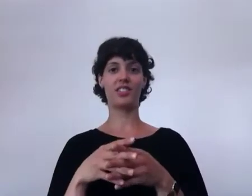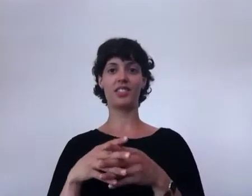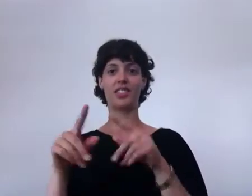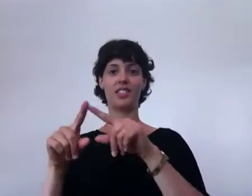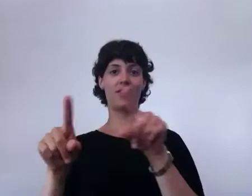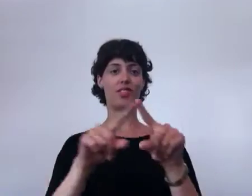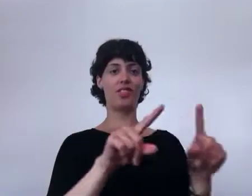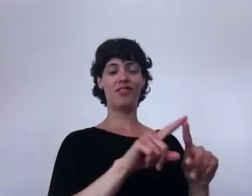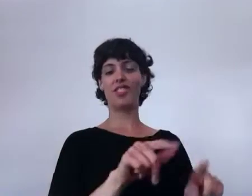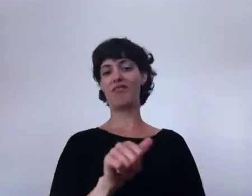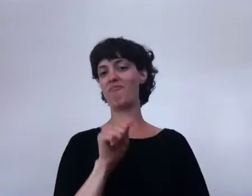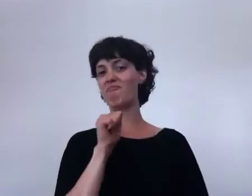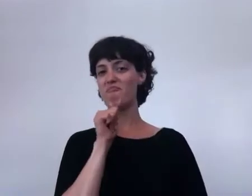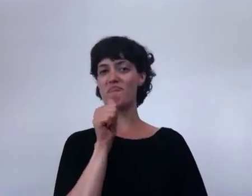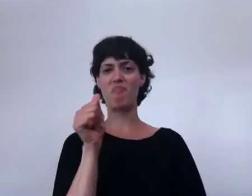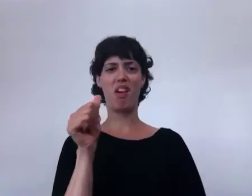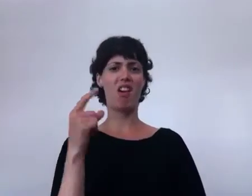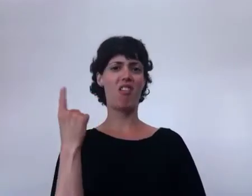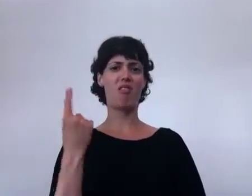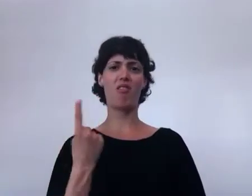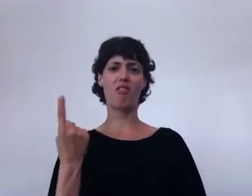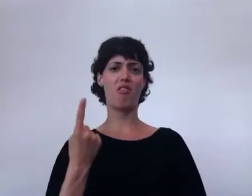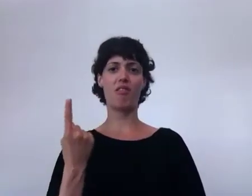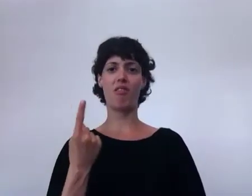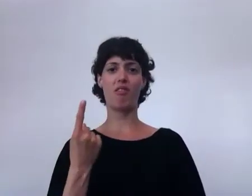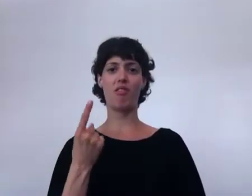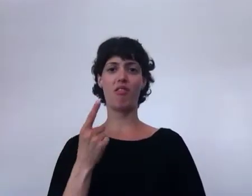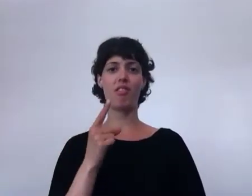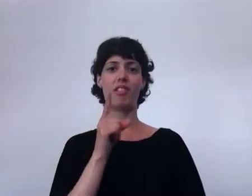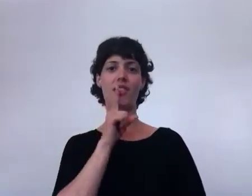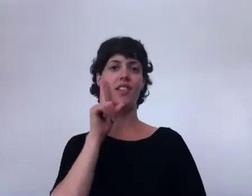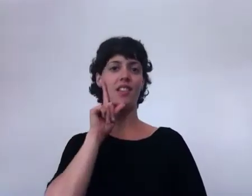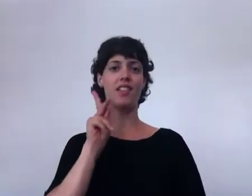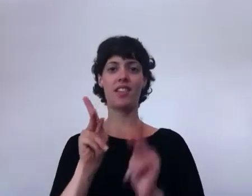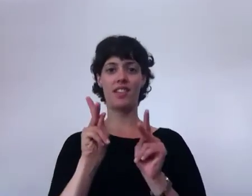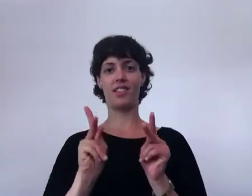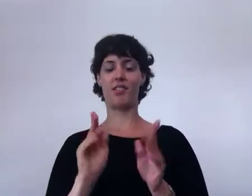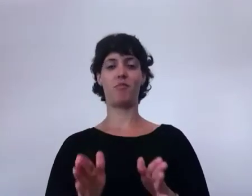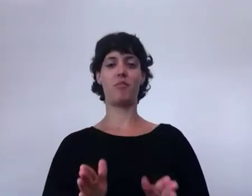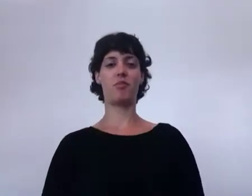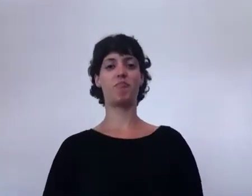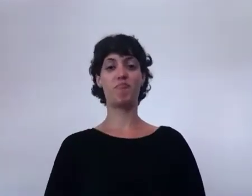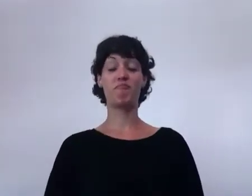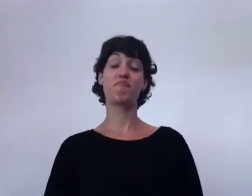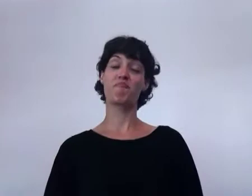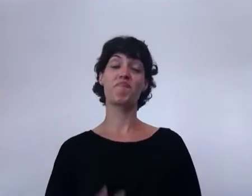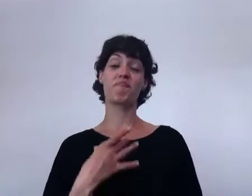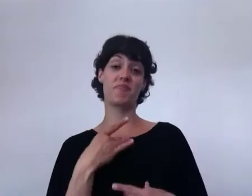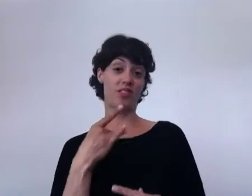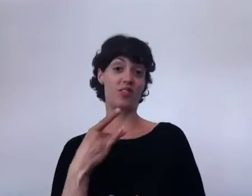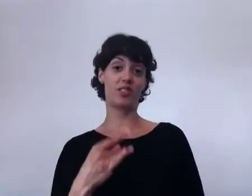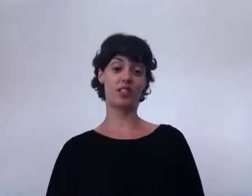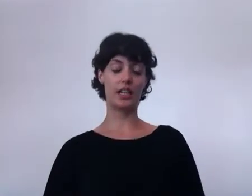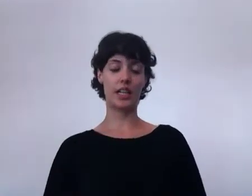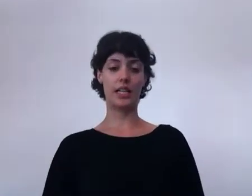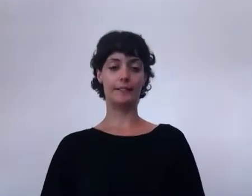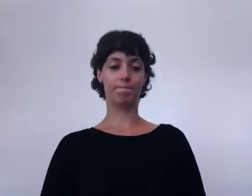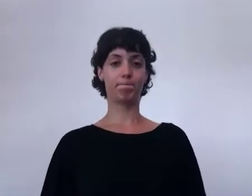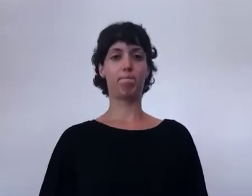March. NPR's Anthony Kuhn reports a Buddhist was one of more than 40 people killed in more than a week of conflict. The court in the central Burmese town of